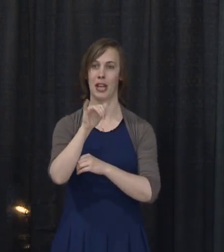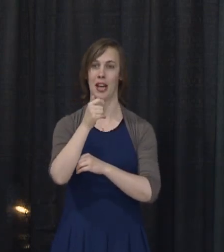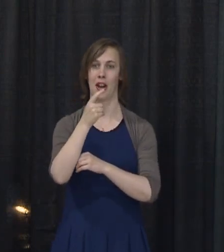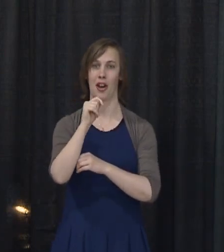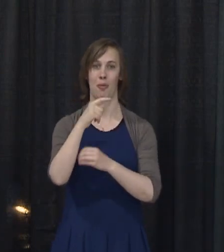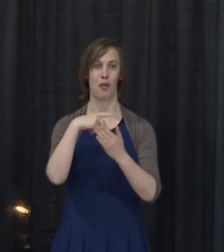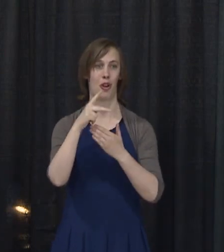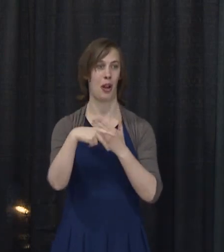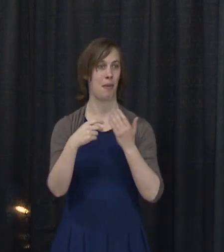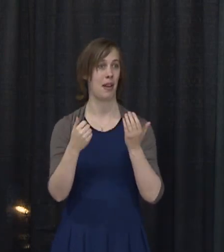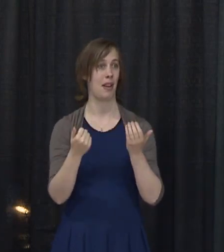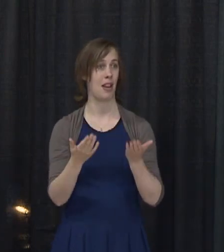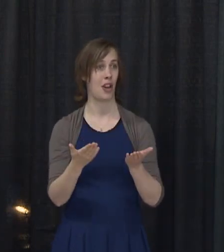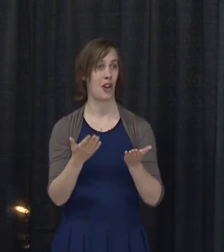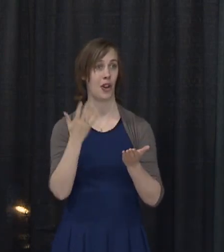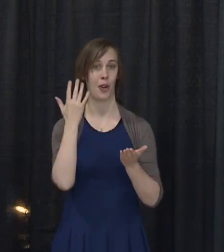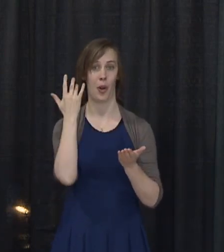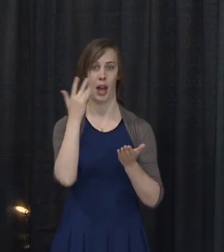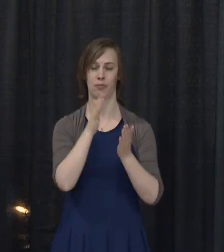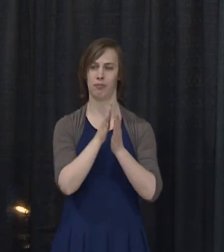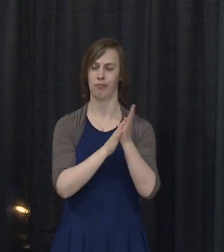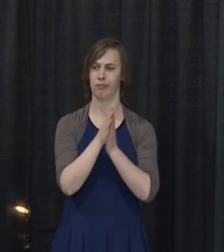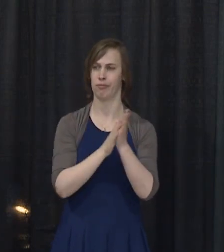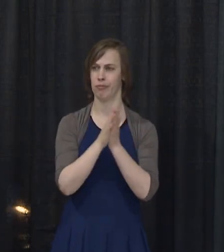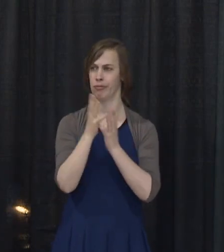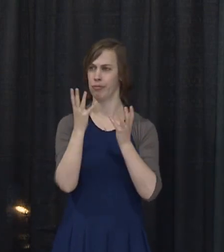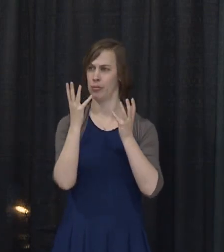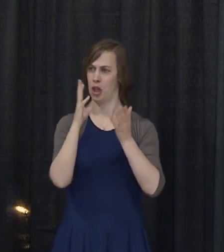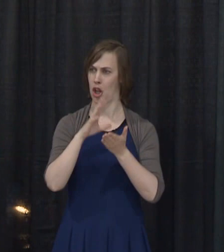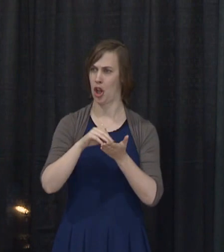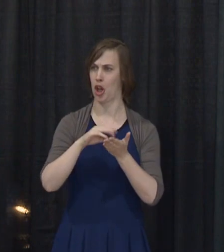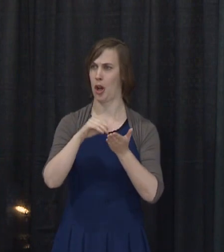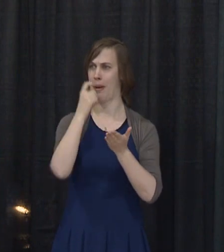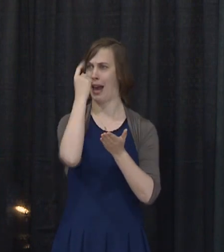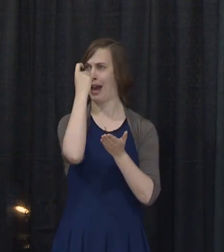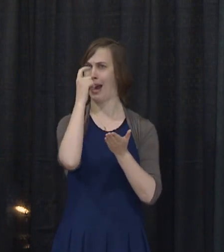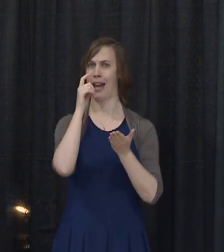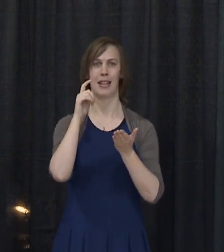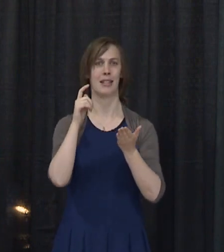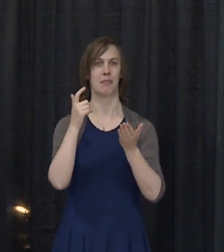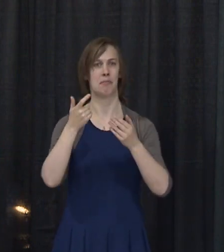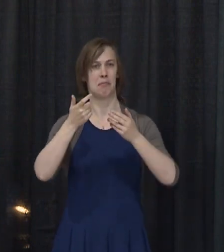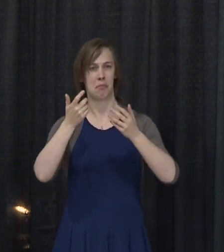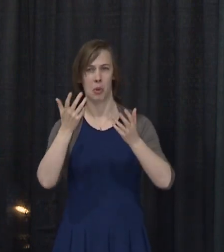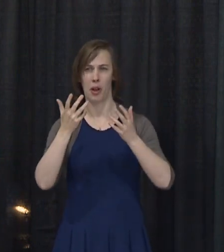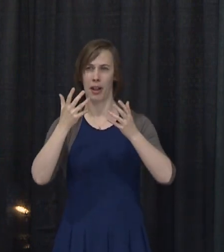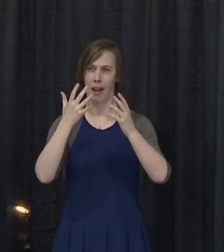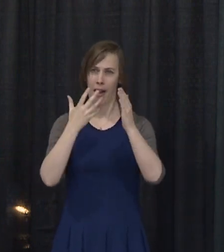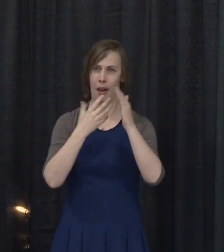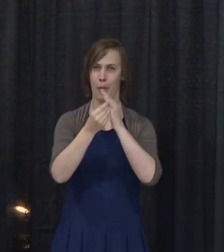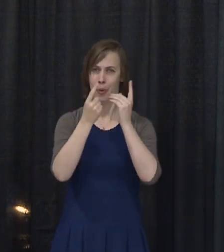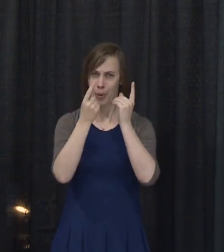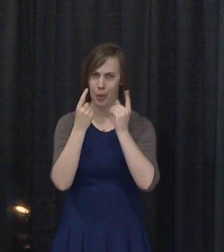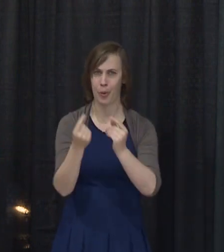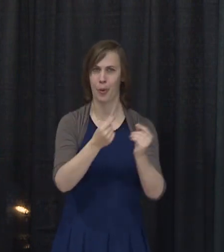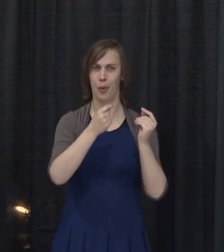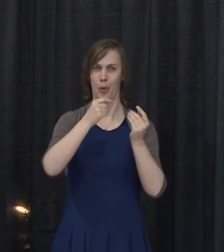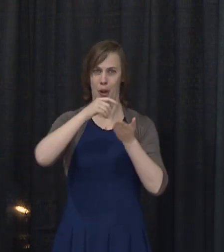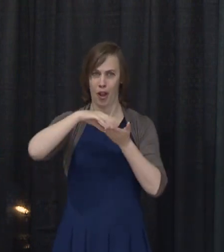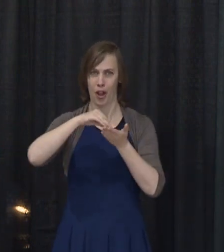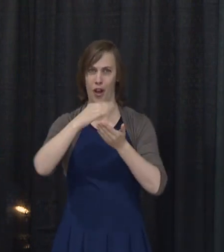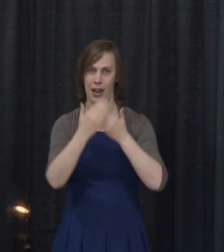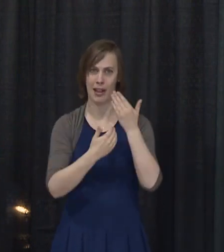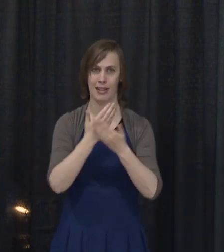intimate, hands-on learning environment in which to continue her education. Well, she got that and much